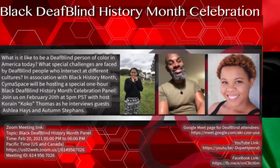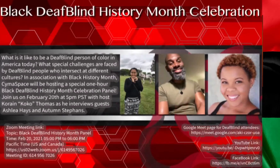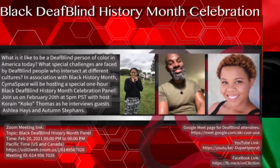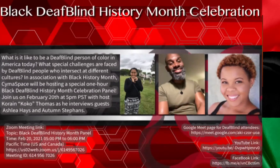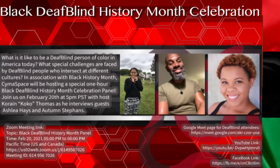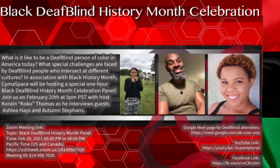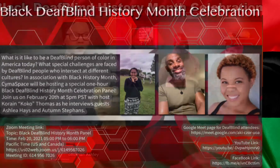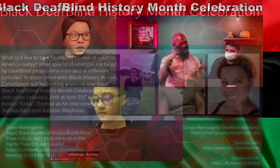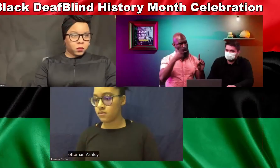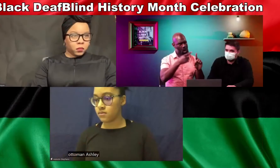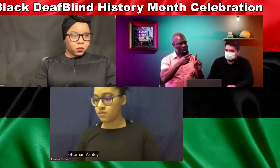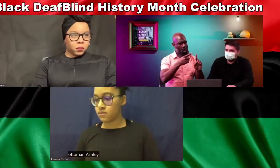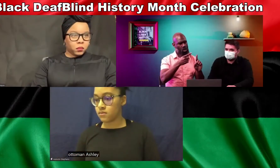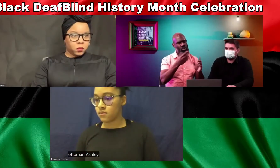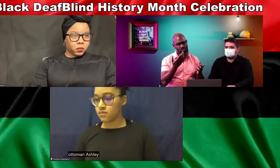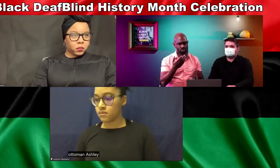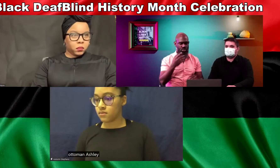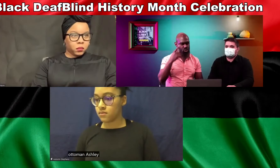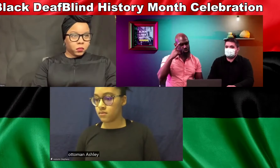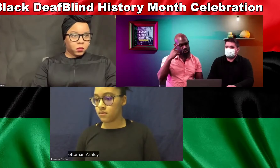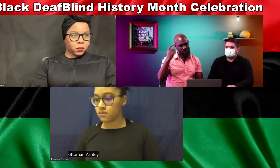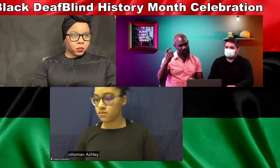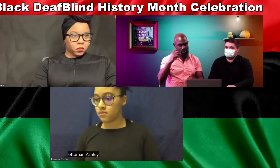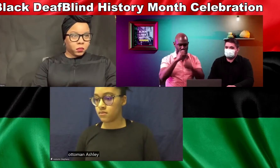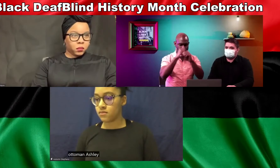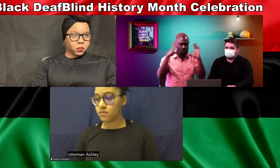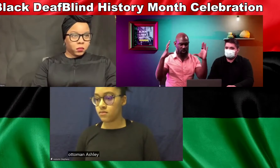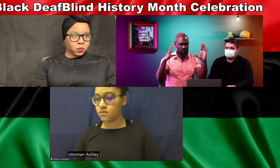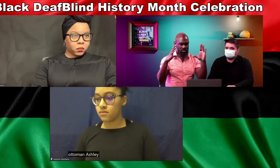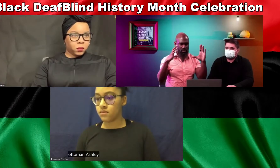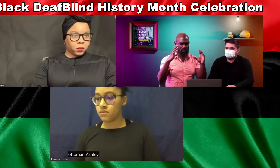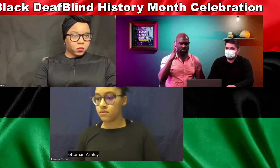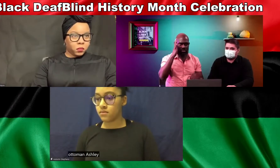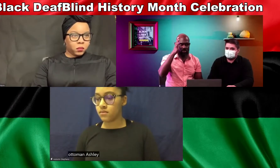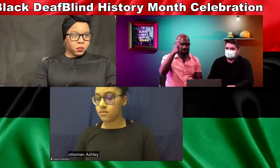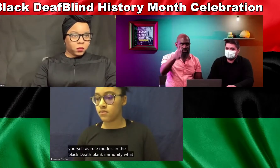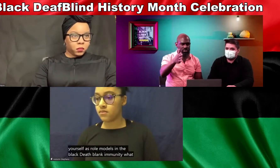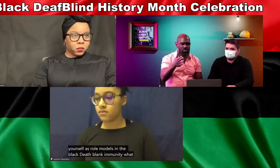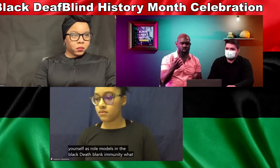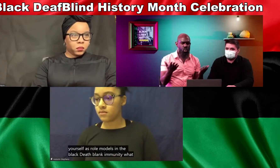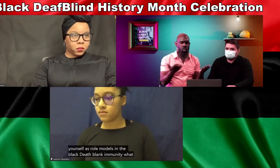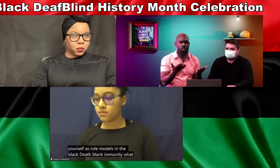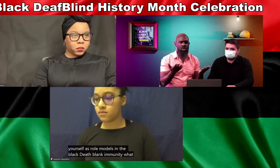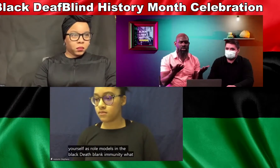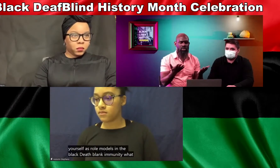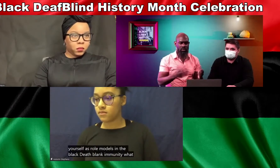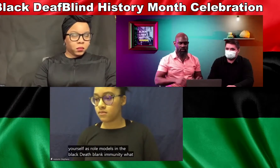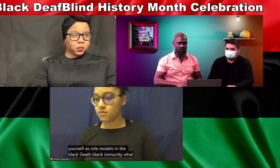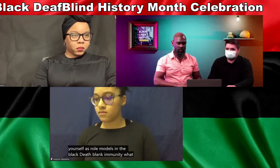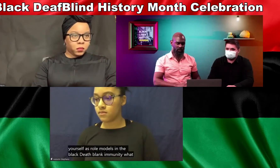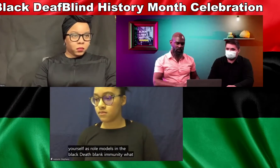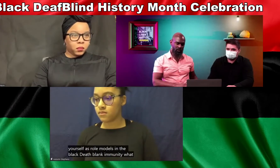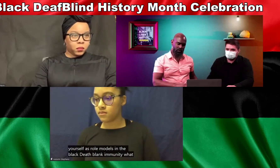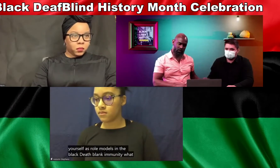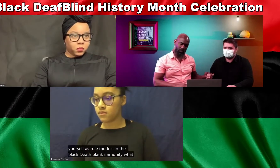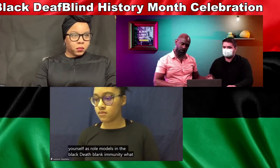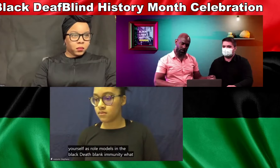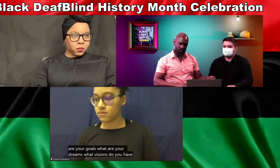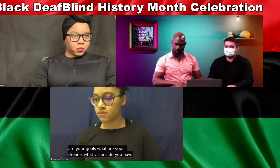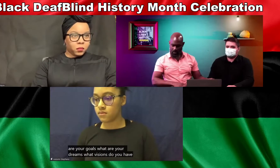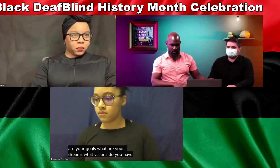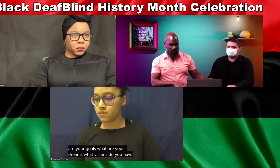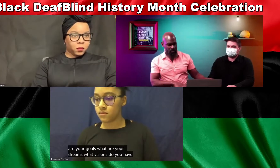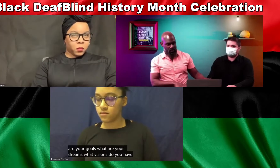in the Black deafblind community. What are your goals? What are your dreams? What visions do you have for the future of your